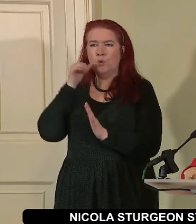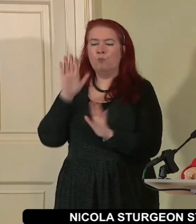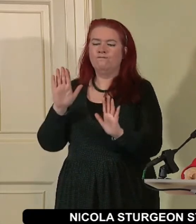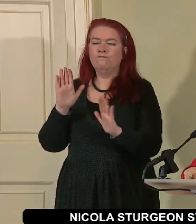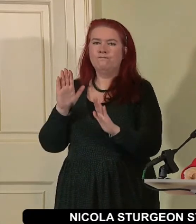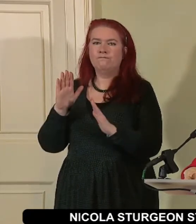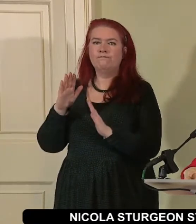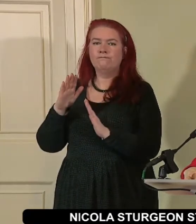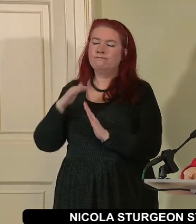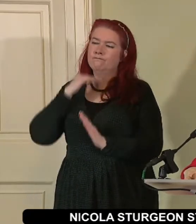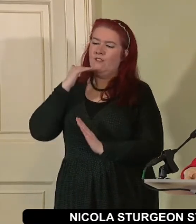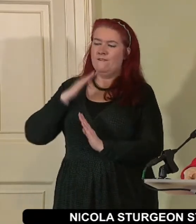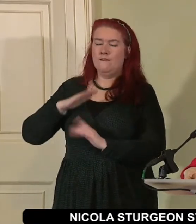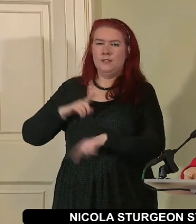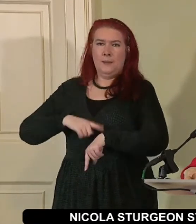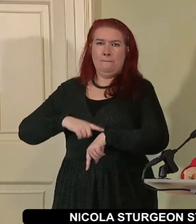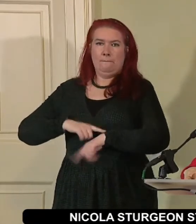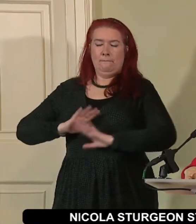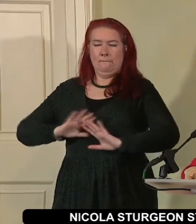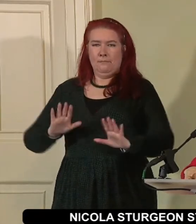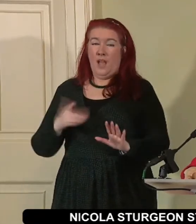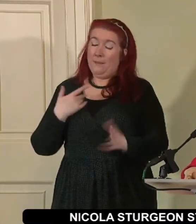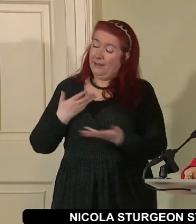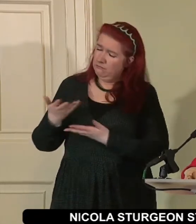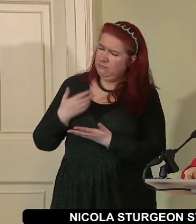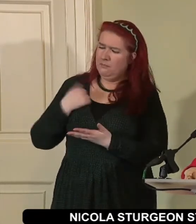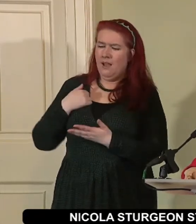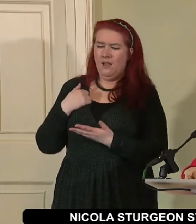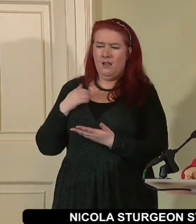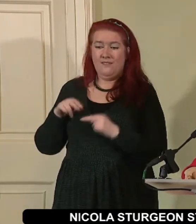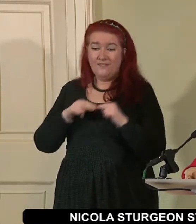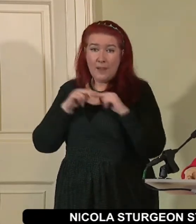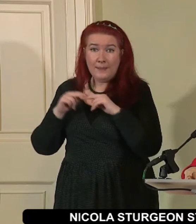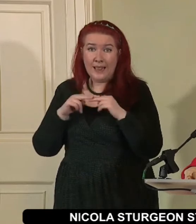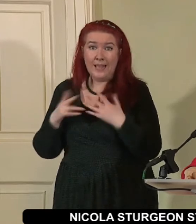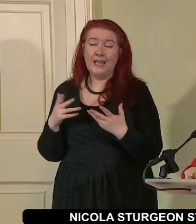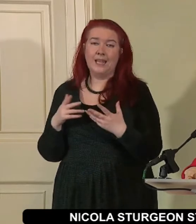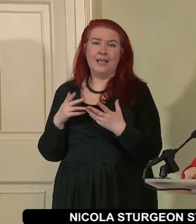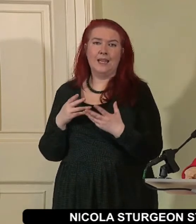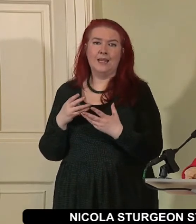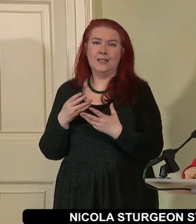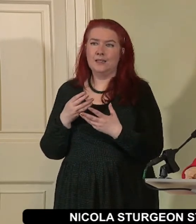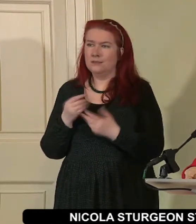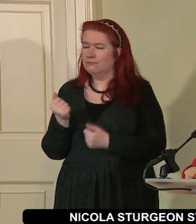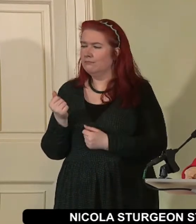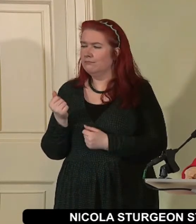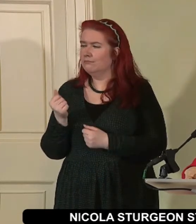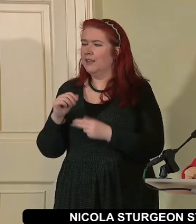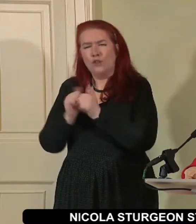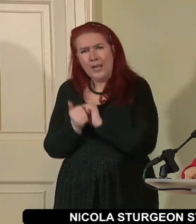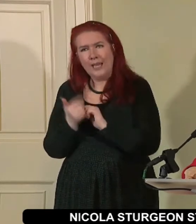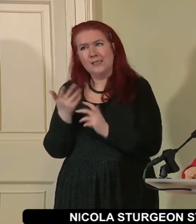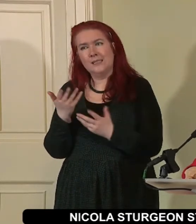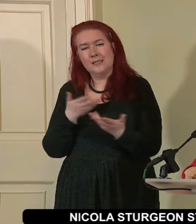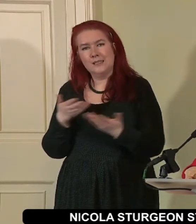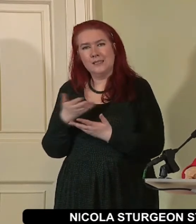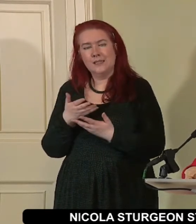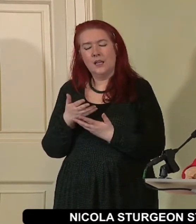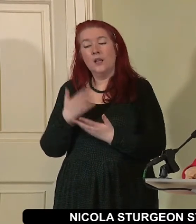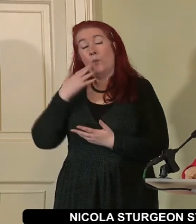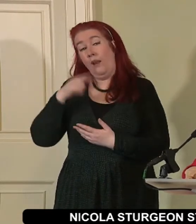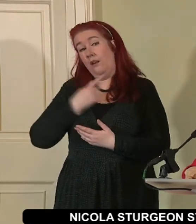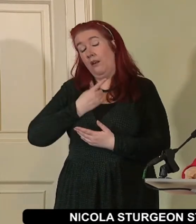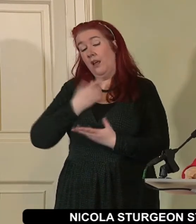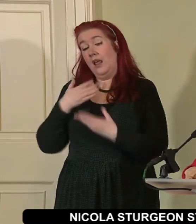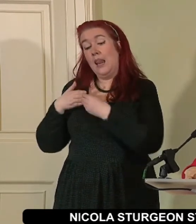terms of who I talked about, it obviously my close family, the small number of friends. You know, one of the things in